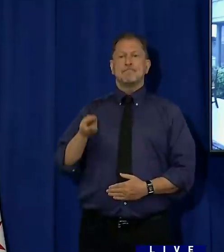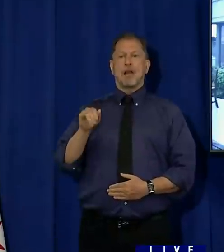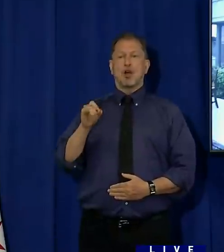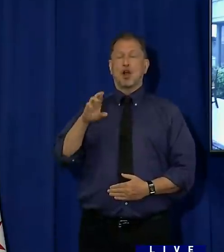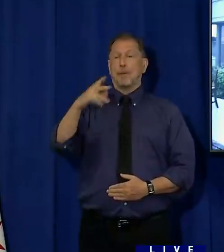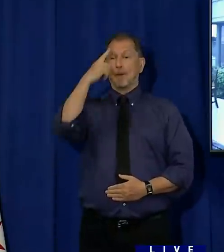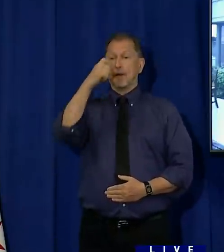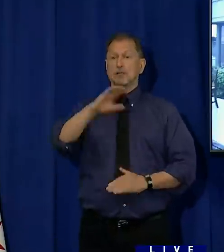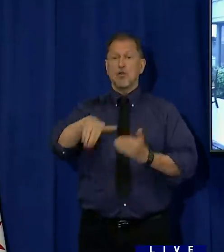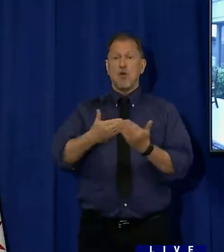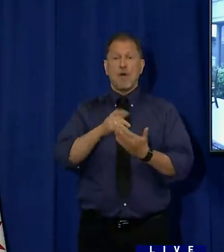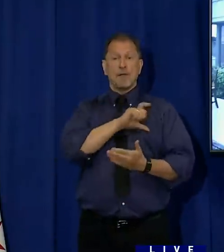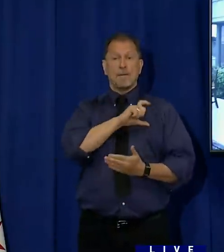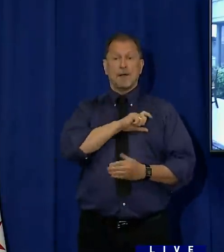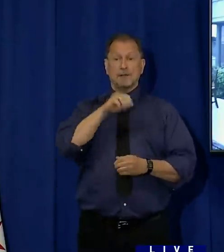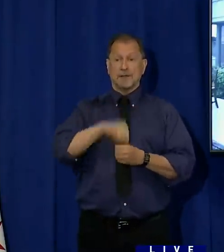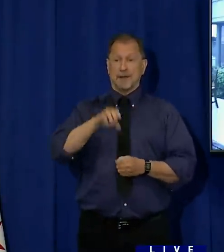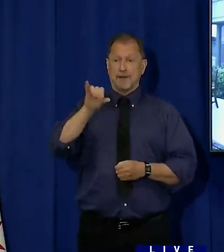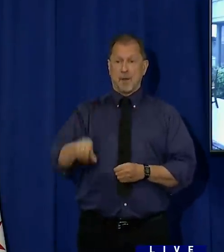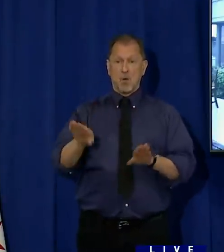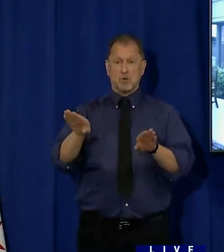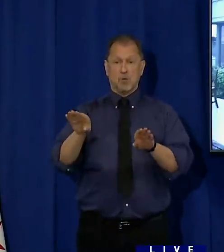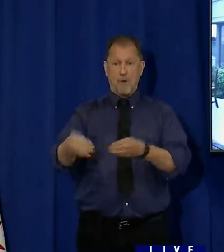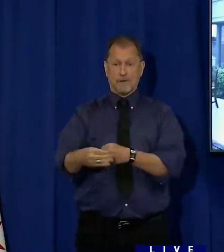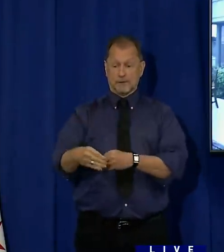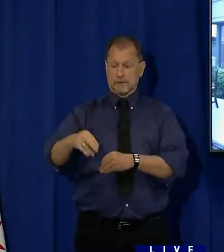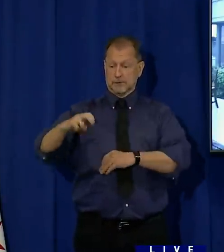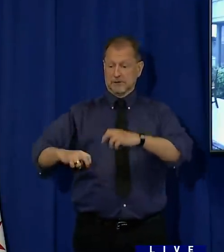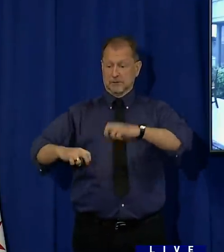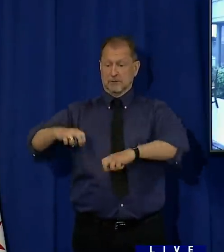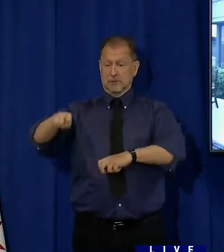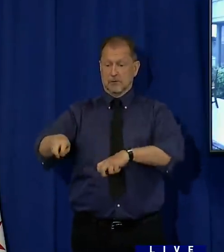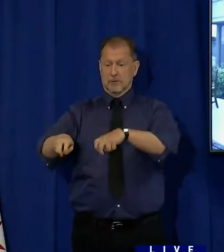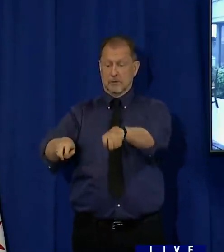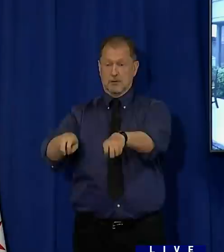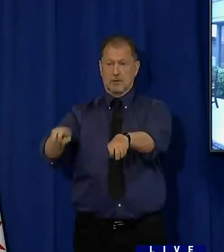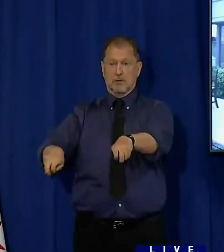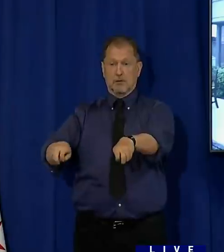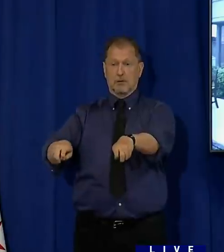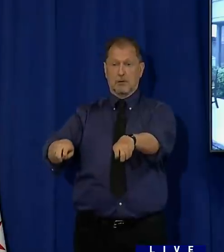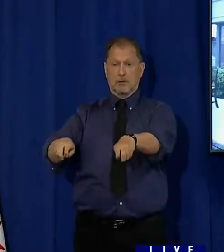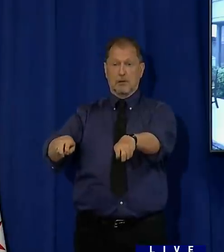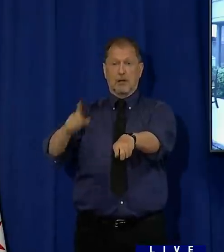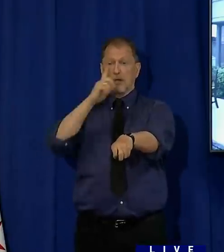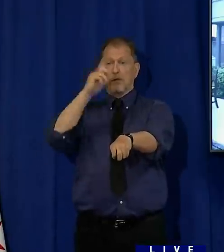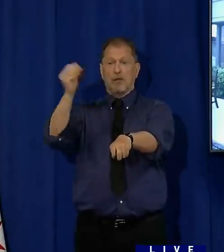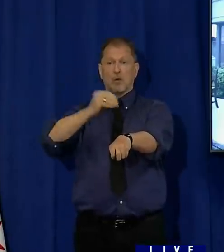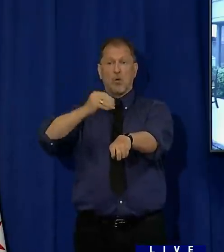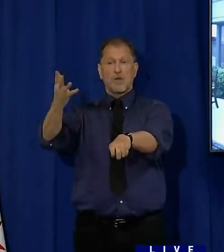that office in repose, in relaxation,